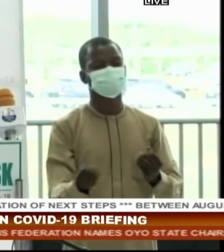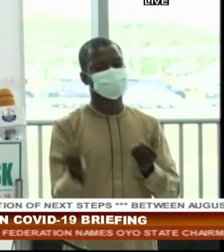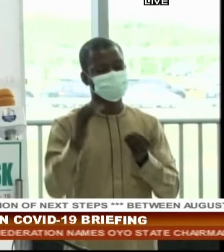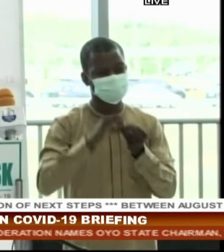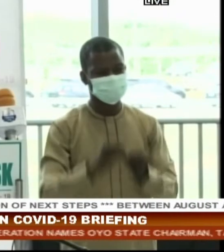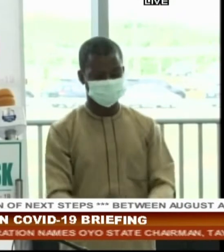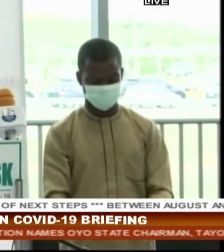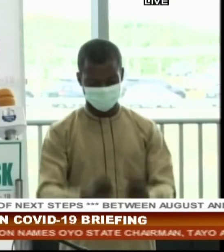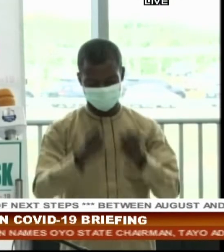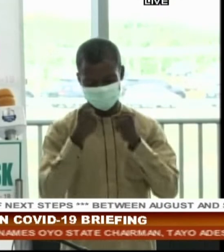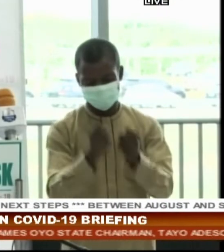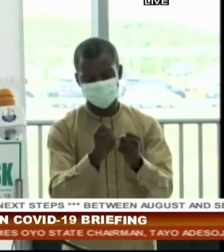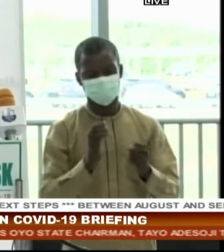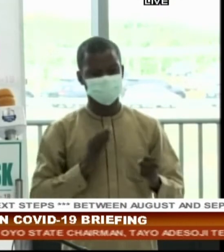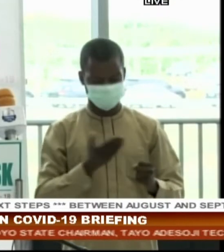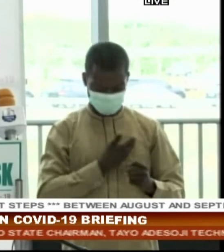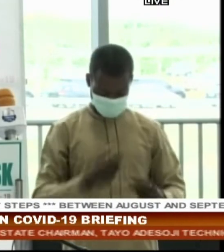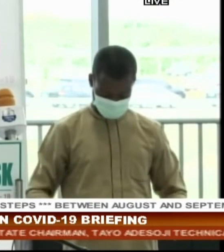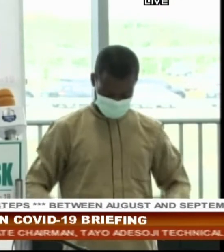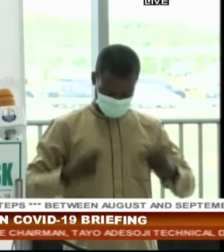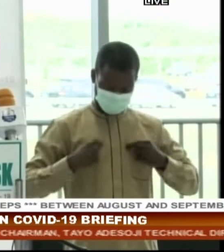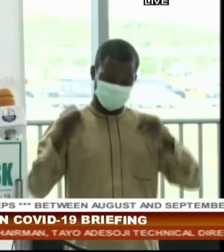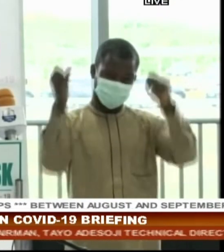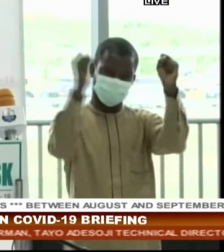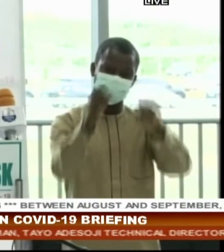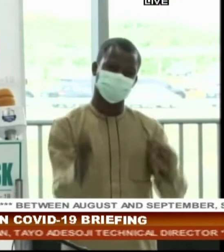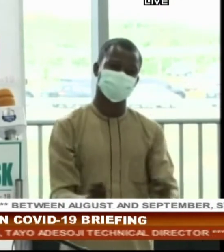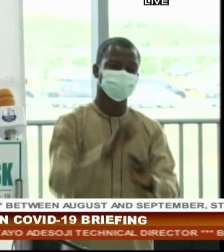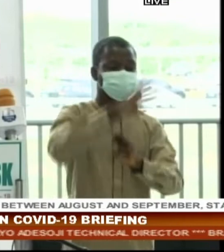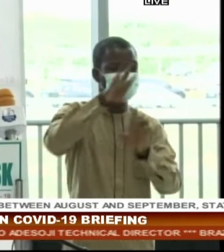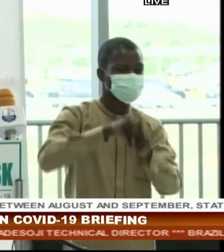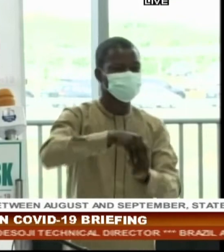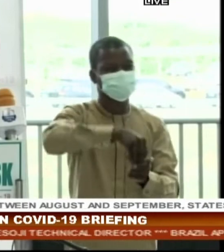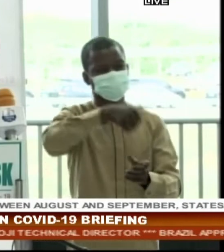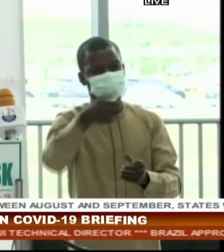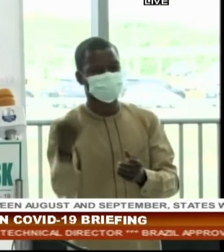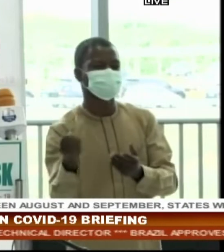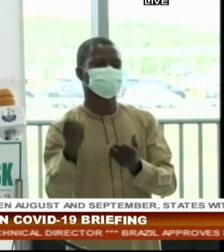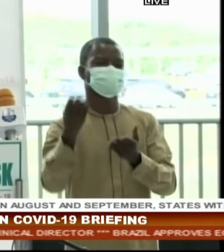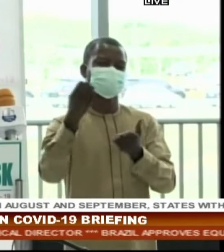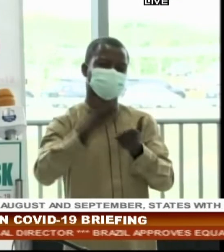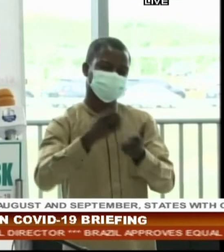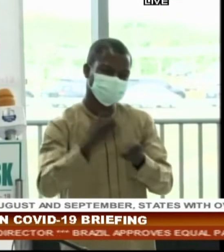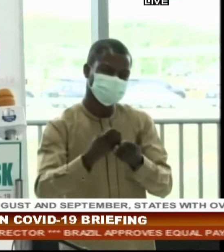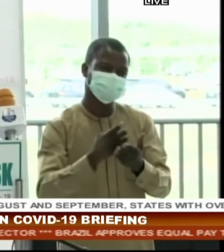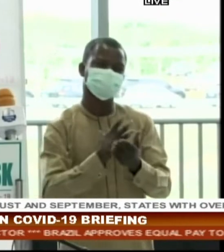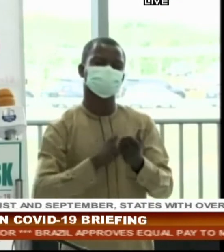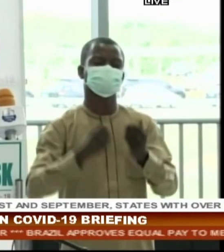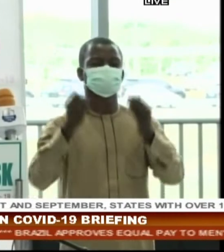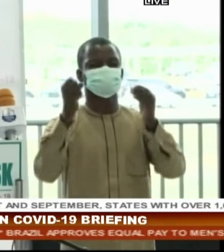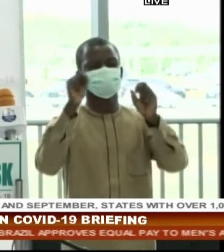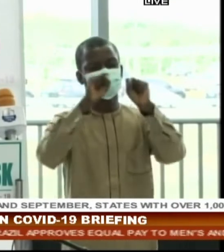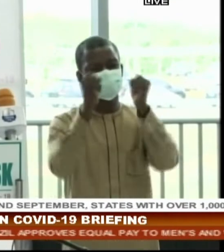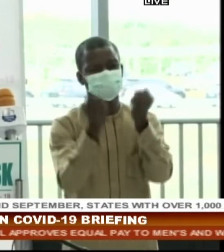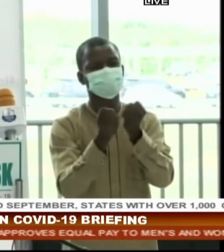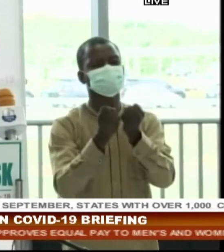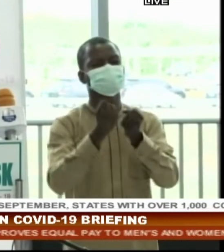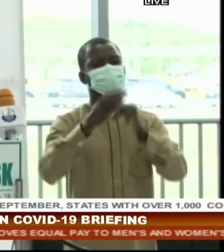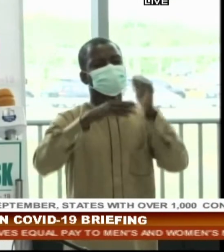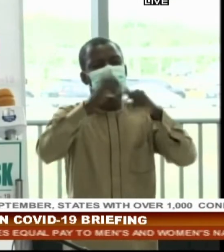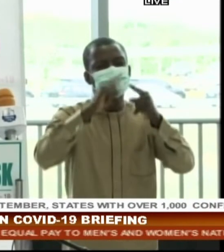health system and other economic and social infrastructure to enable